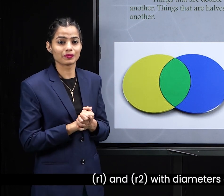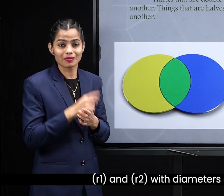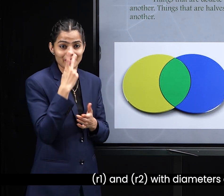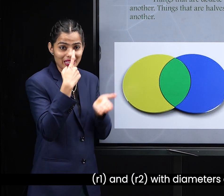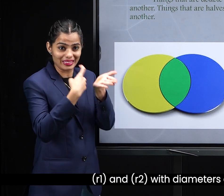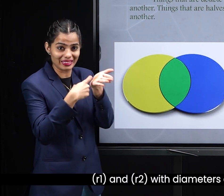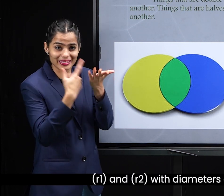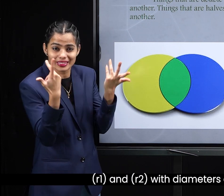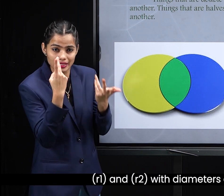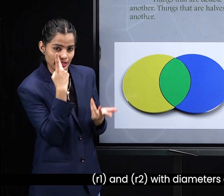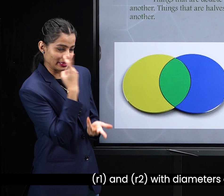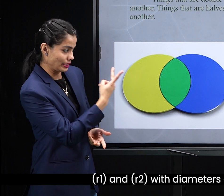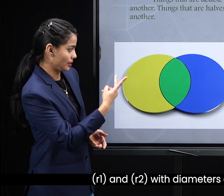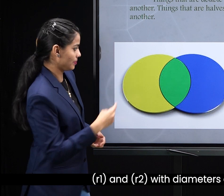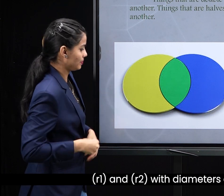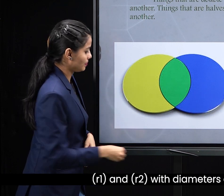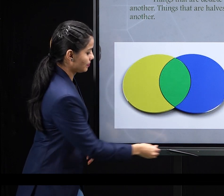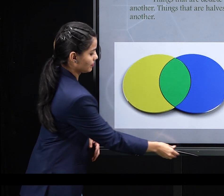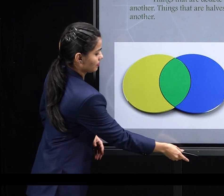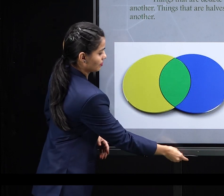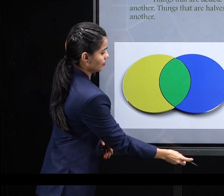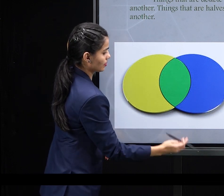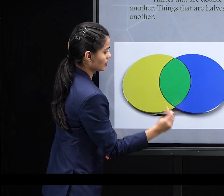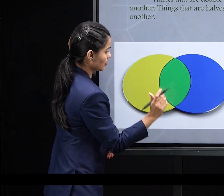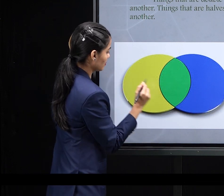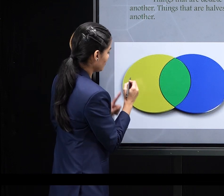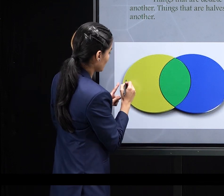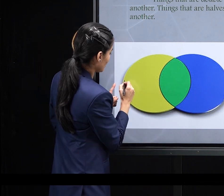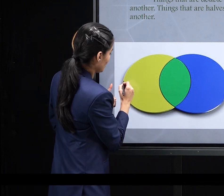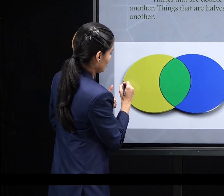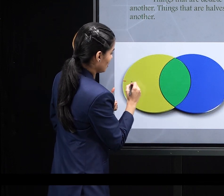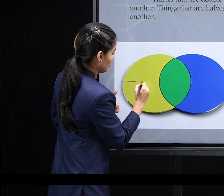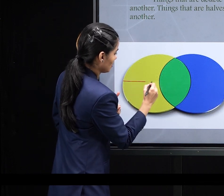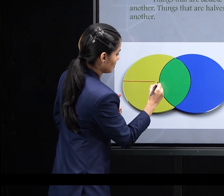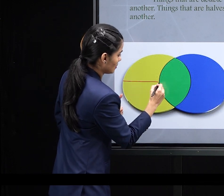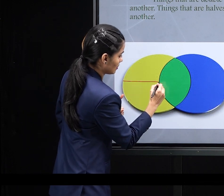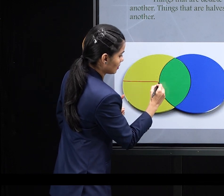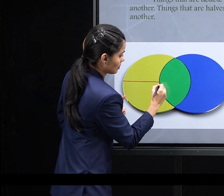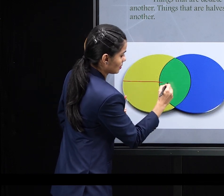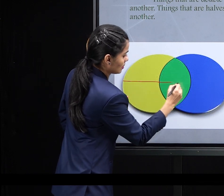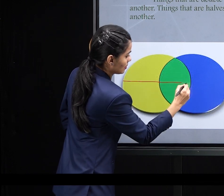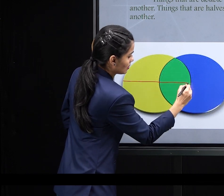and r2 with diameters as d1 and d2 respectively.